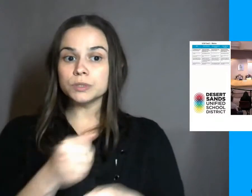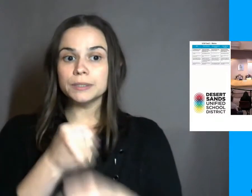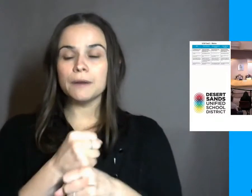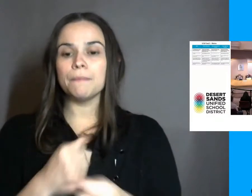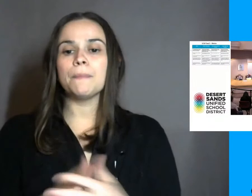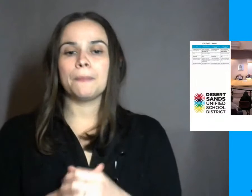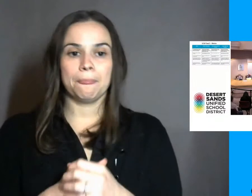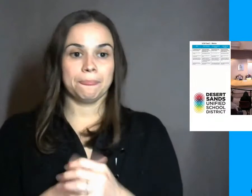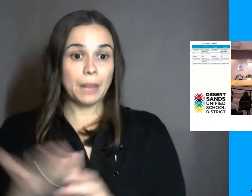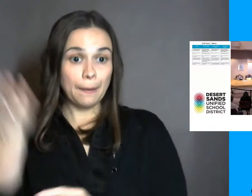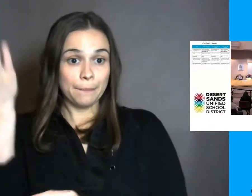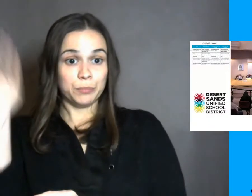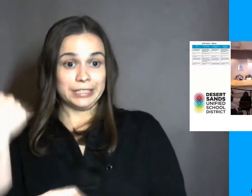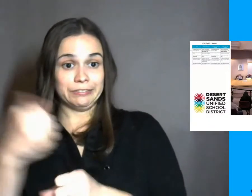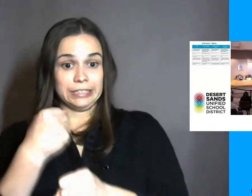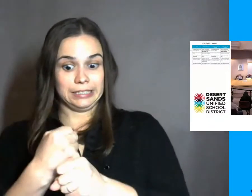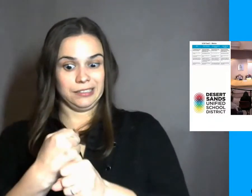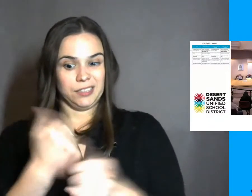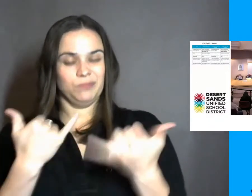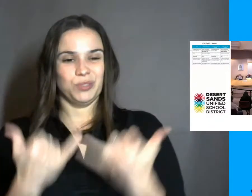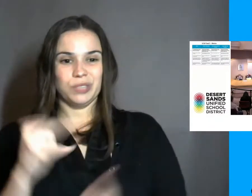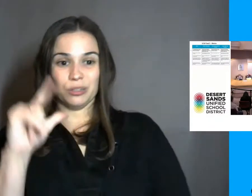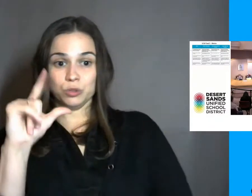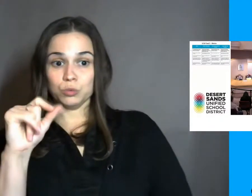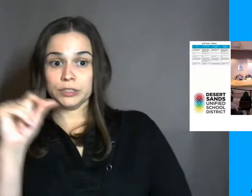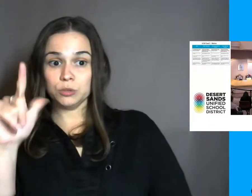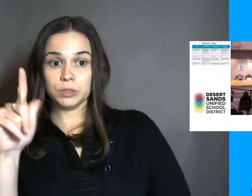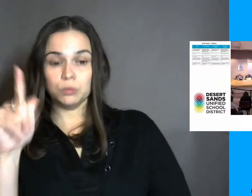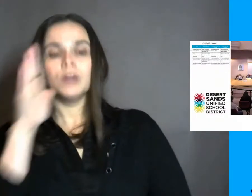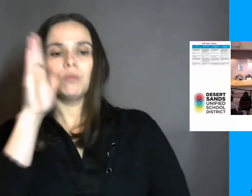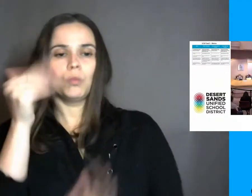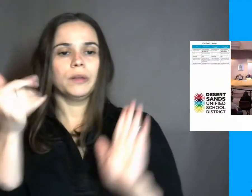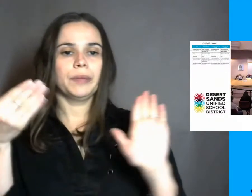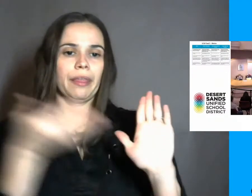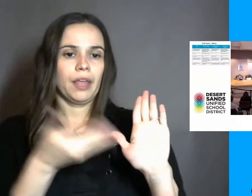case, 2021, is reported in the LCAP document.